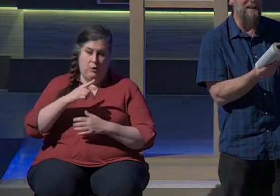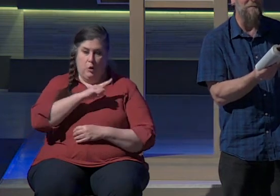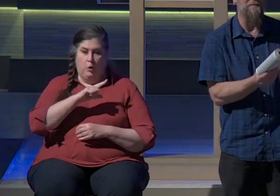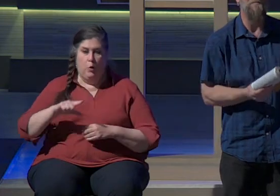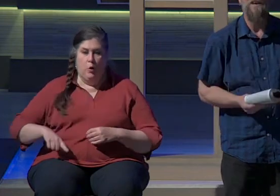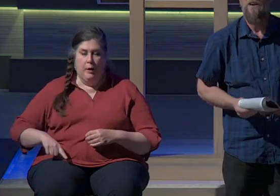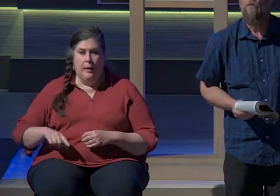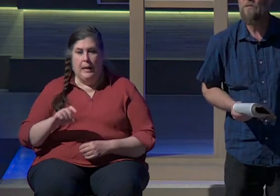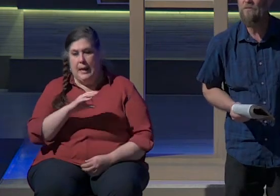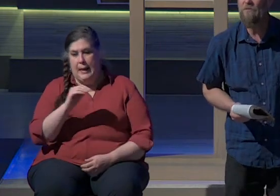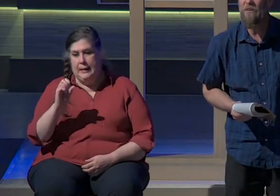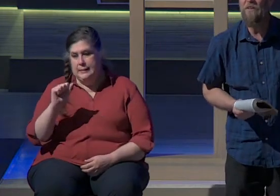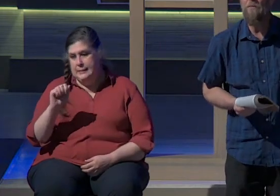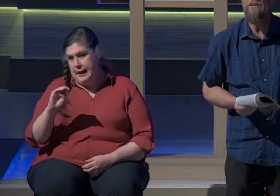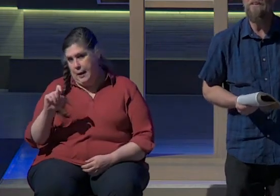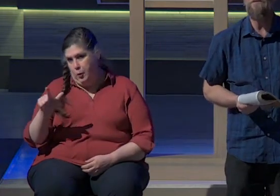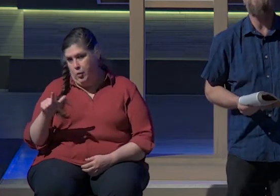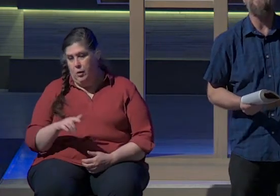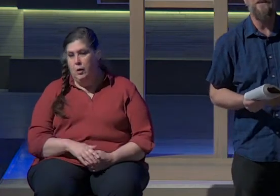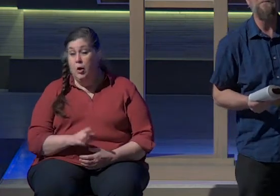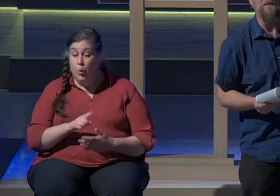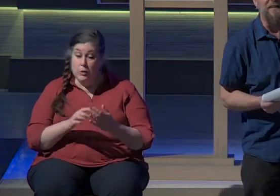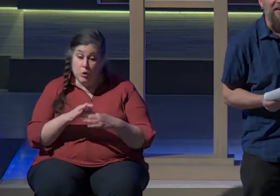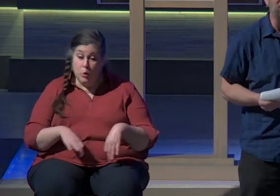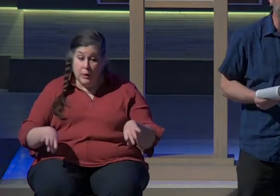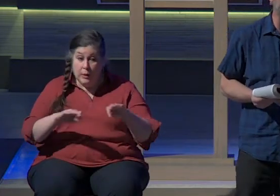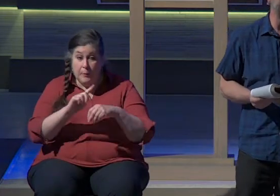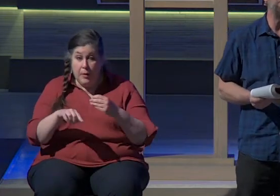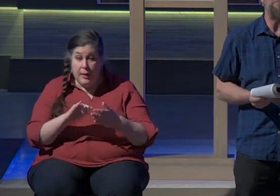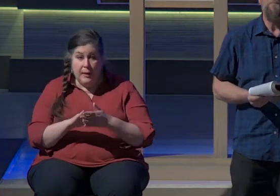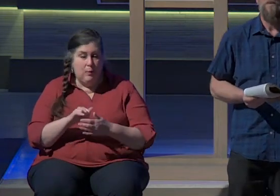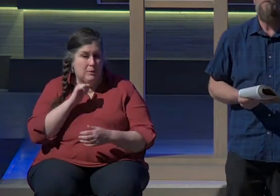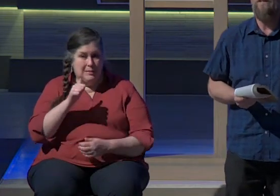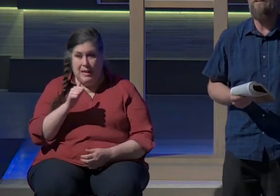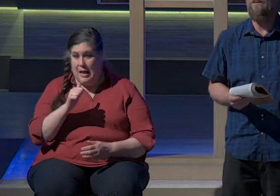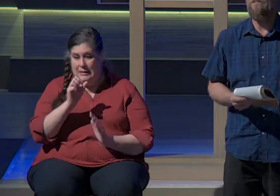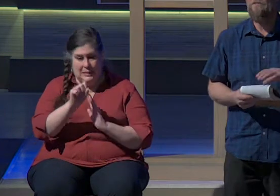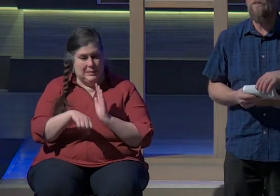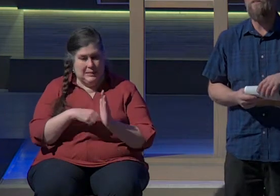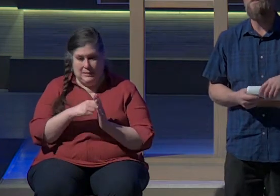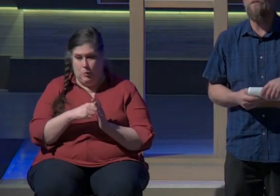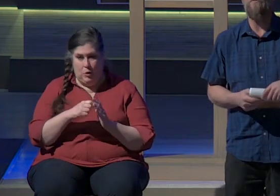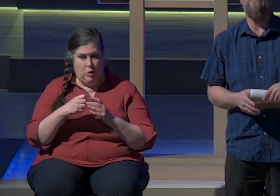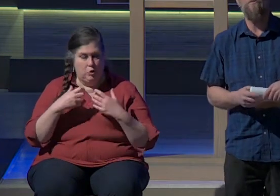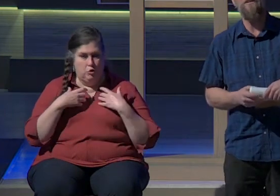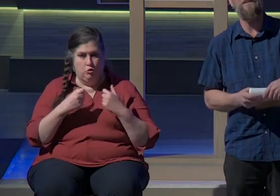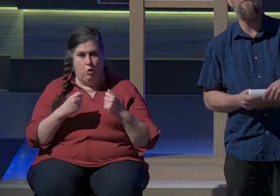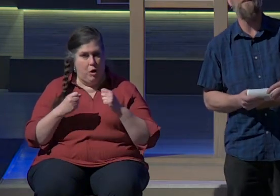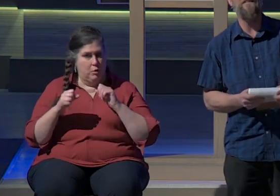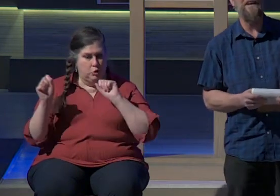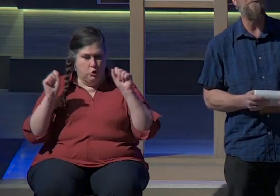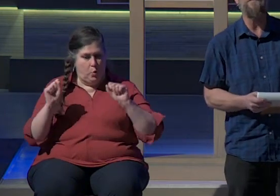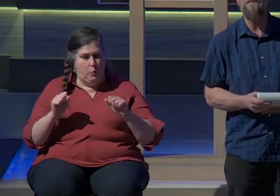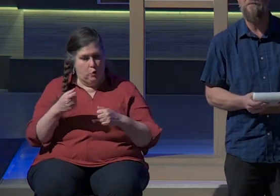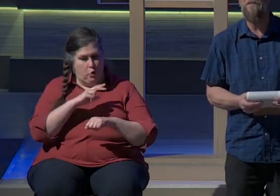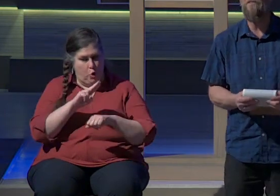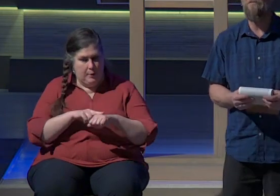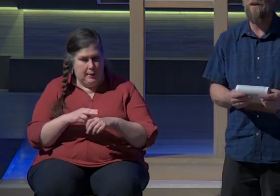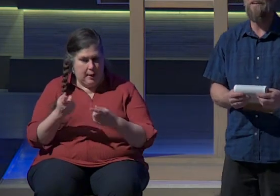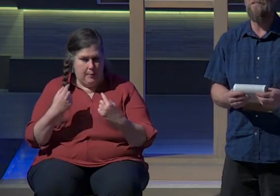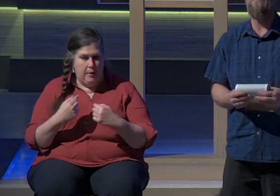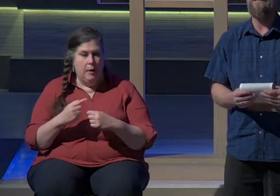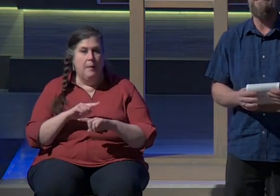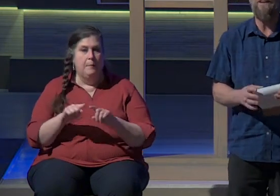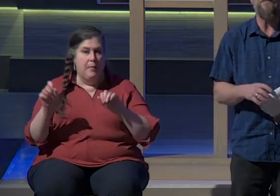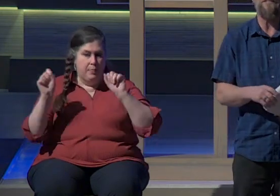and Samuel. What's so critical about that? It is absolutely not the season when a strong storm would normally come on the land, but that thunder and